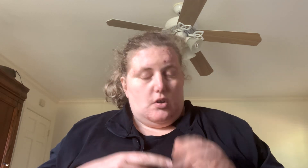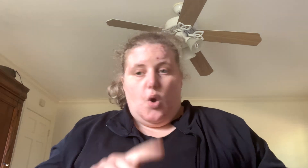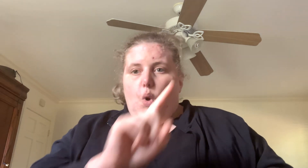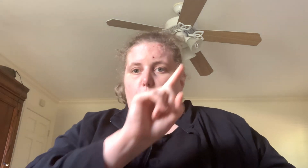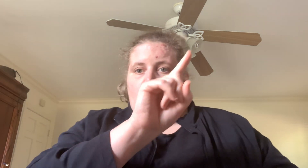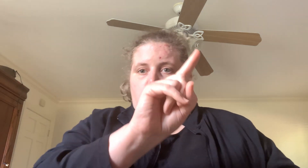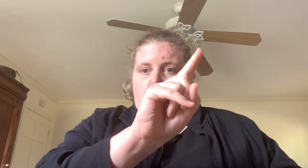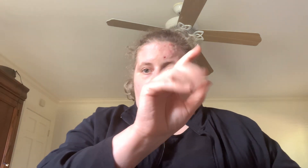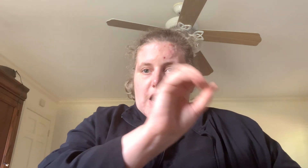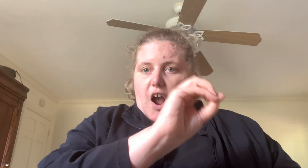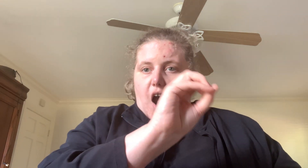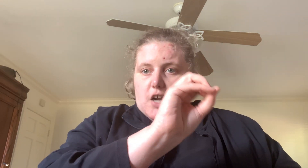oxygen is